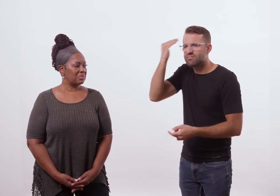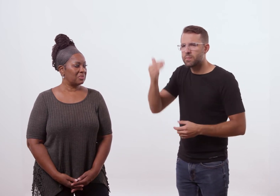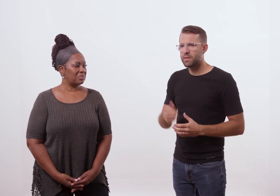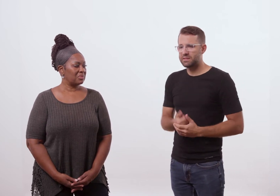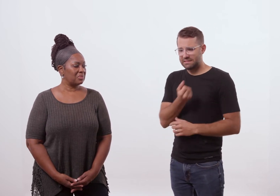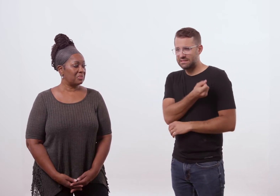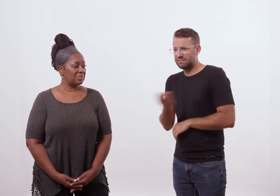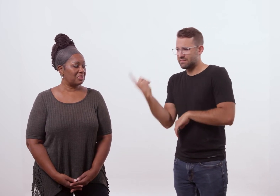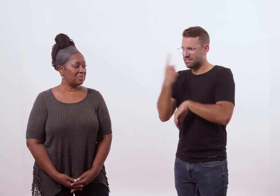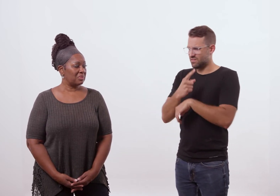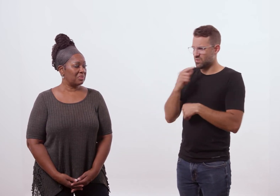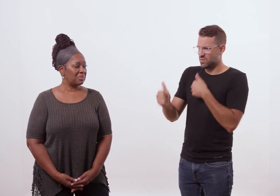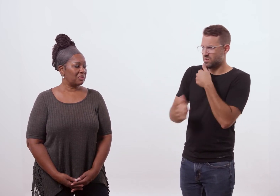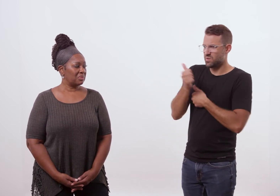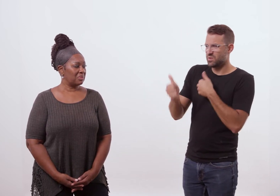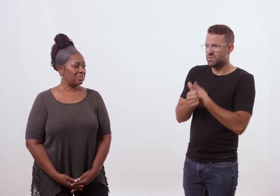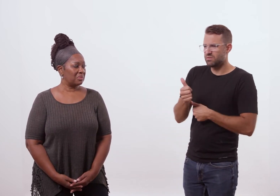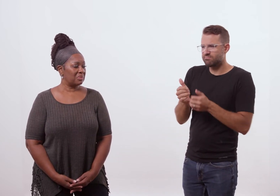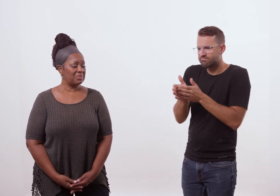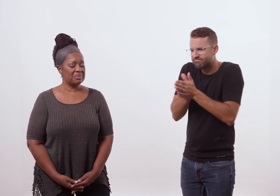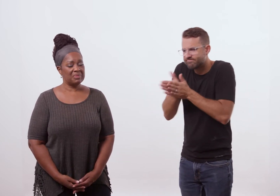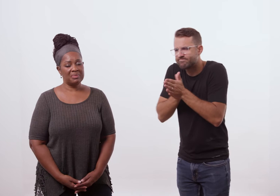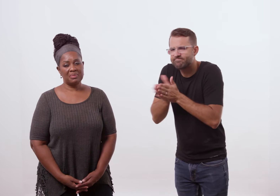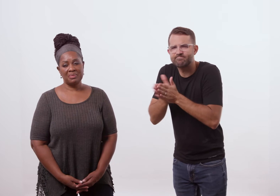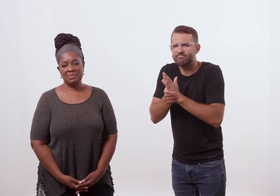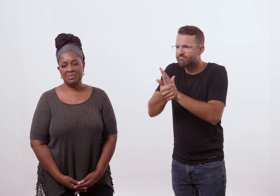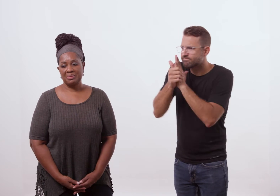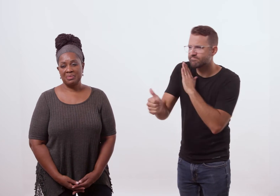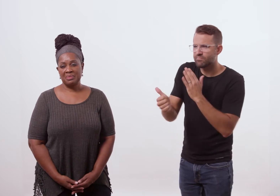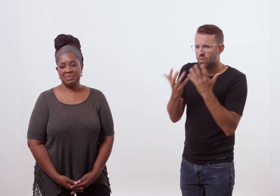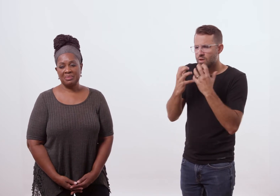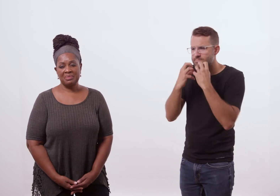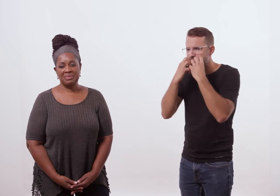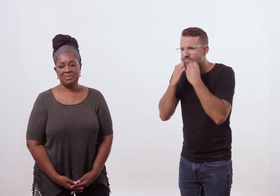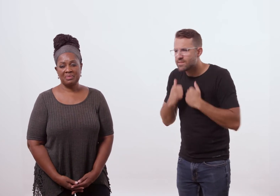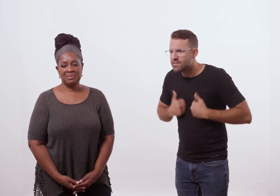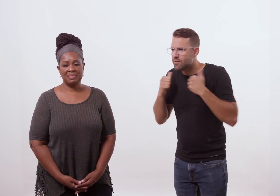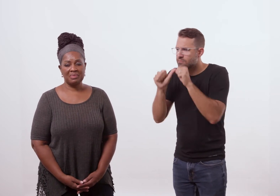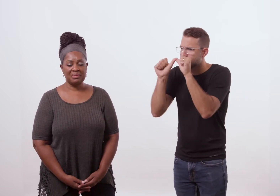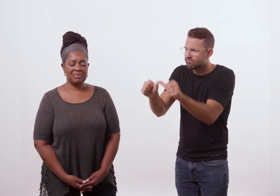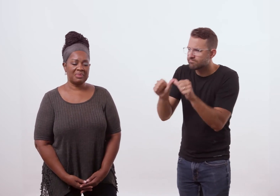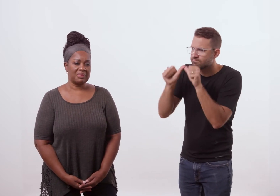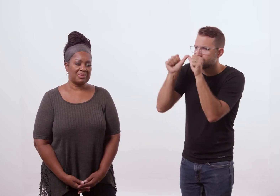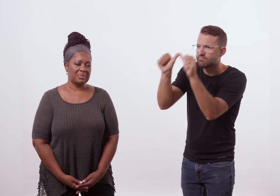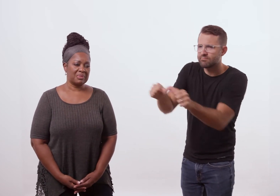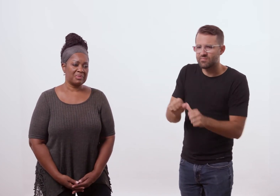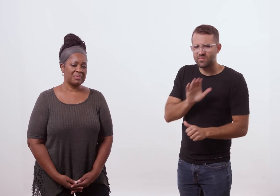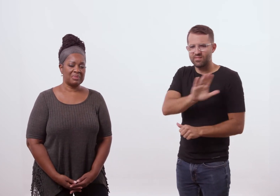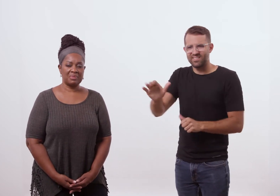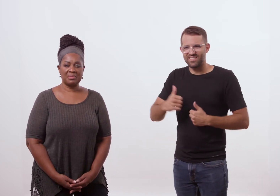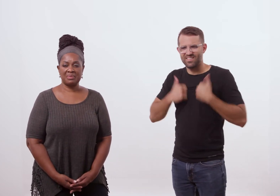them with courage and a ferocious will to survive. Life and all that it means is precious to